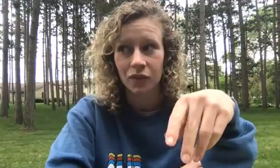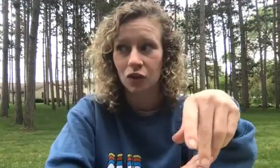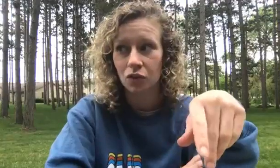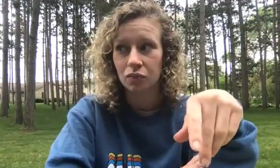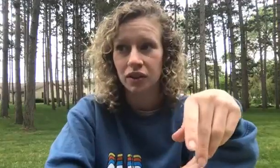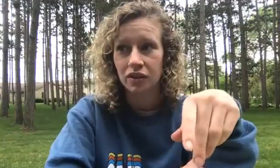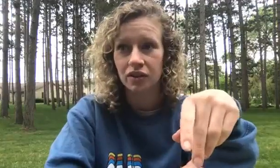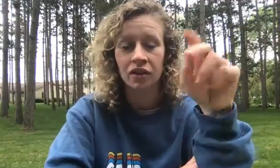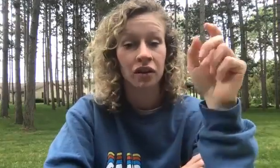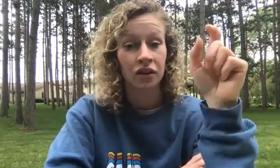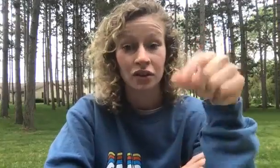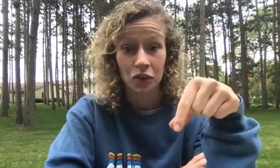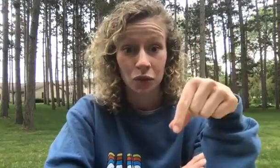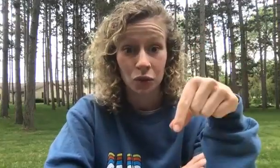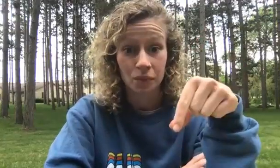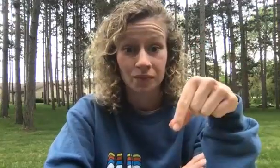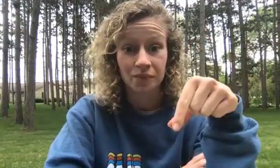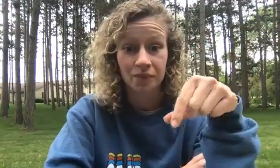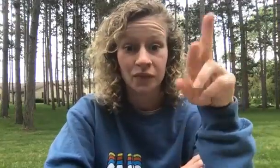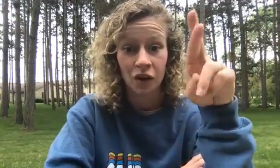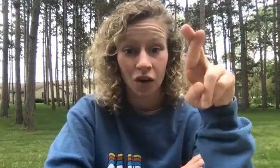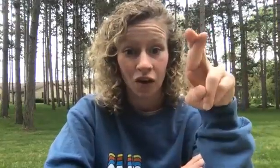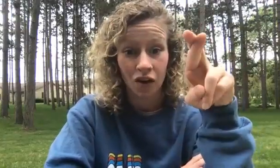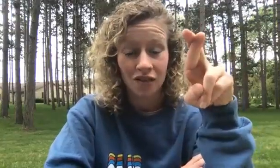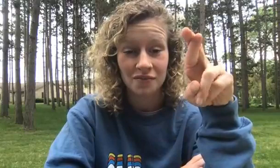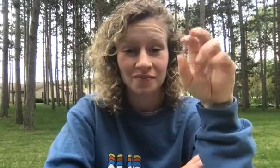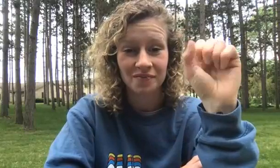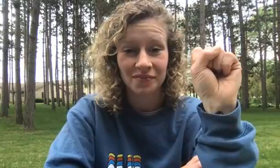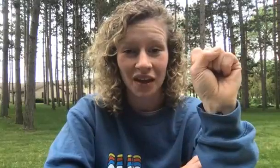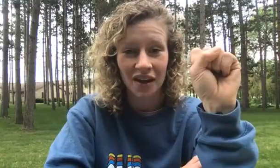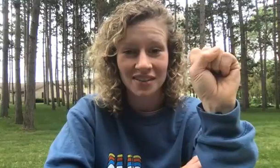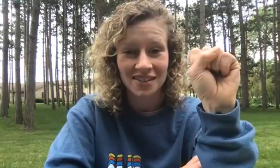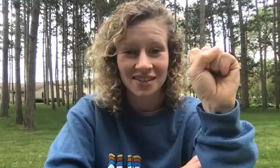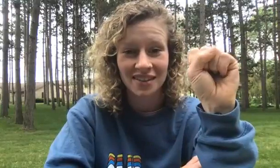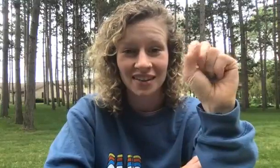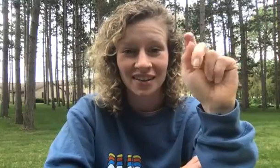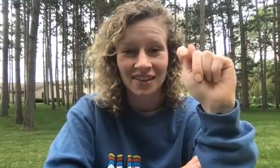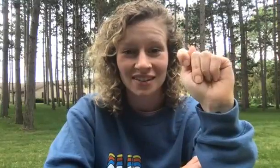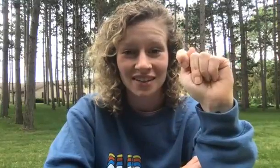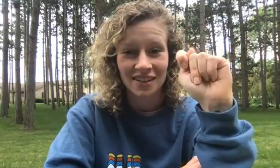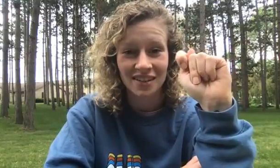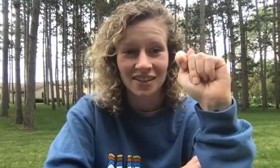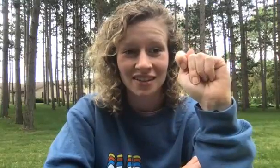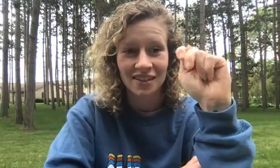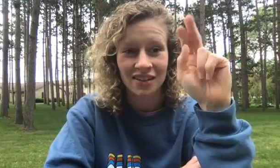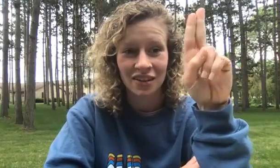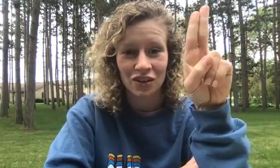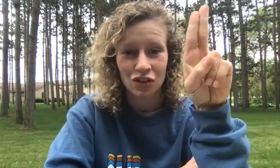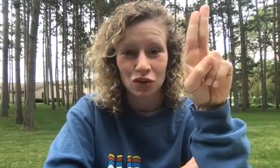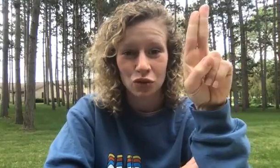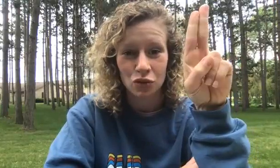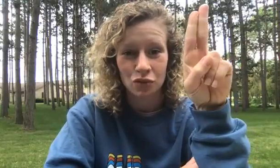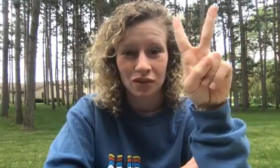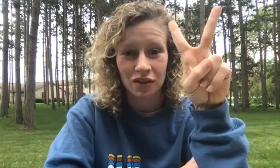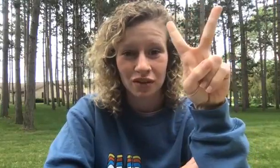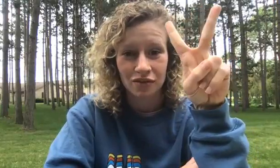O, P, Q, R, S, T, U,